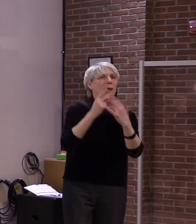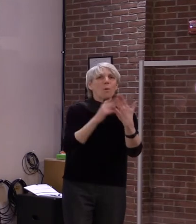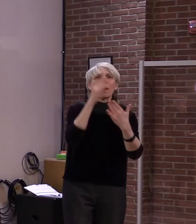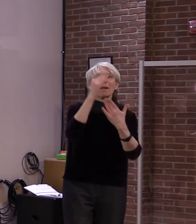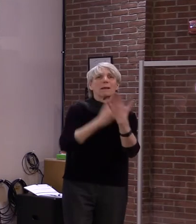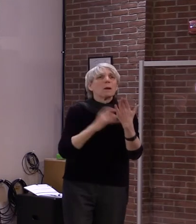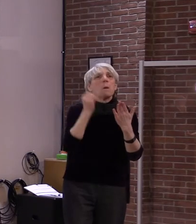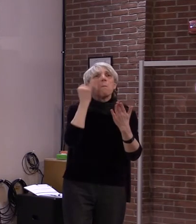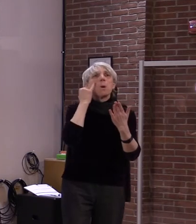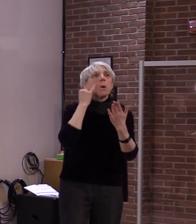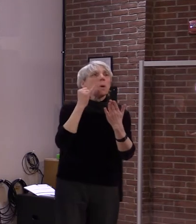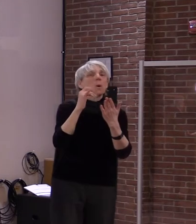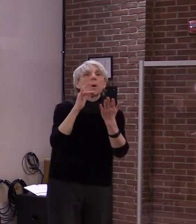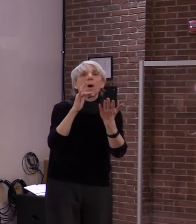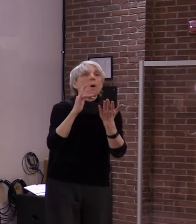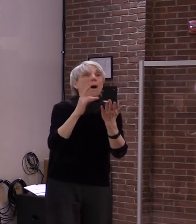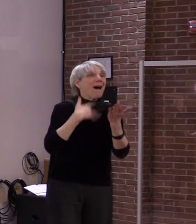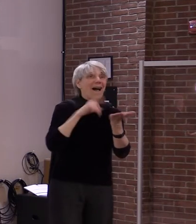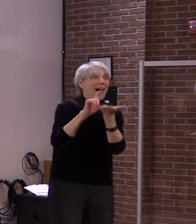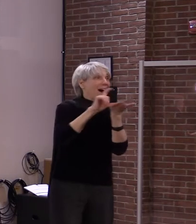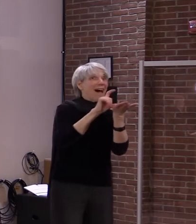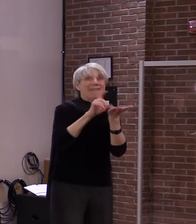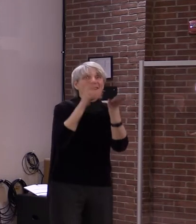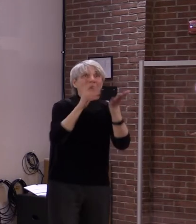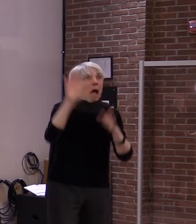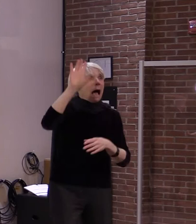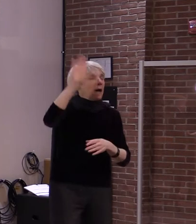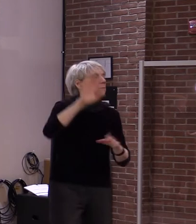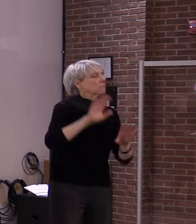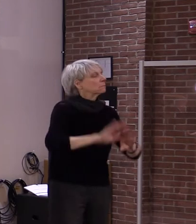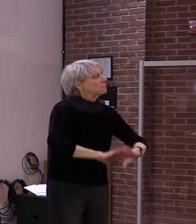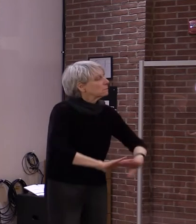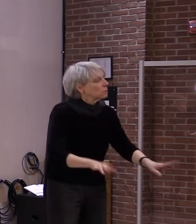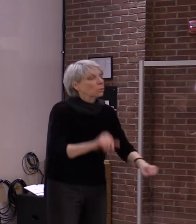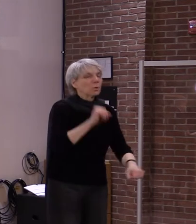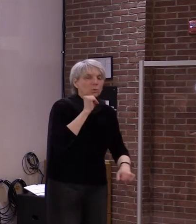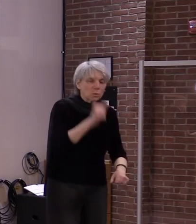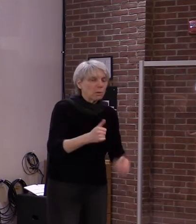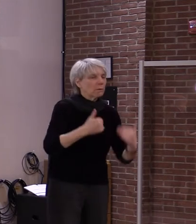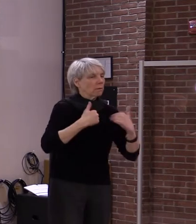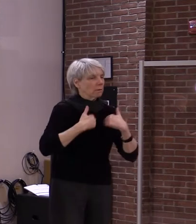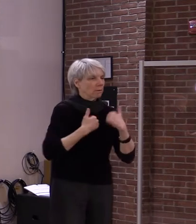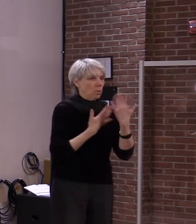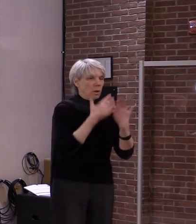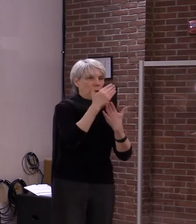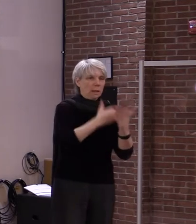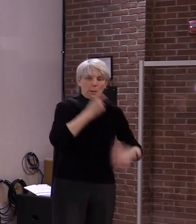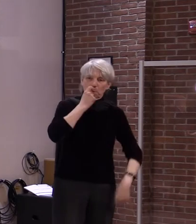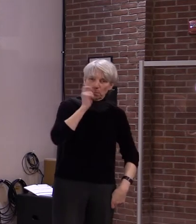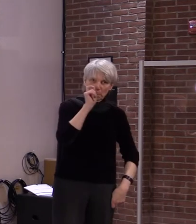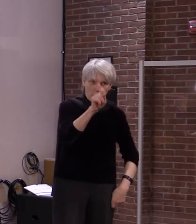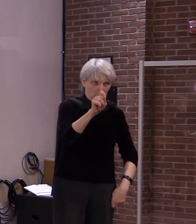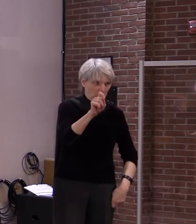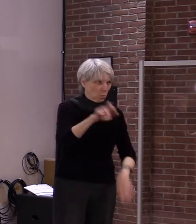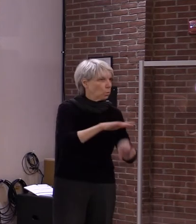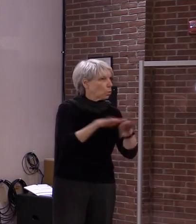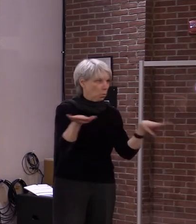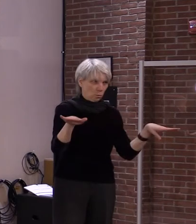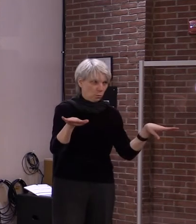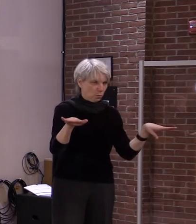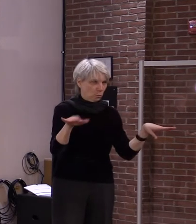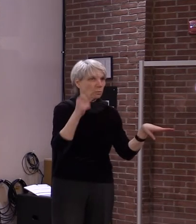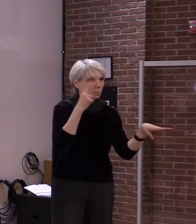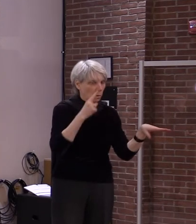day you cannot sign up for um extra doses at the end of the day we're still getting multiple